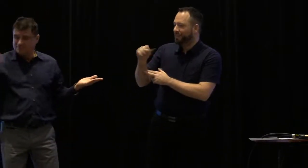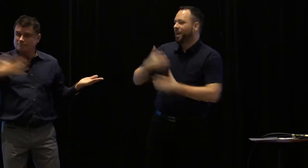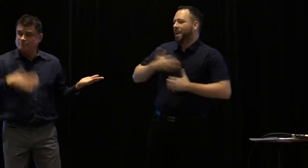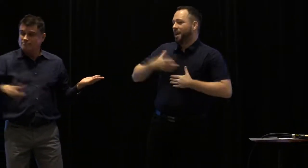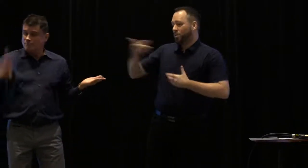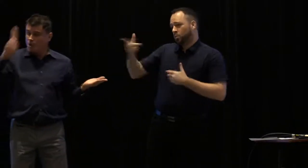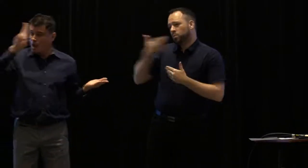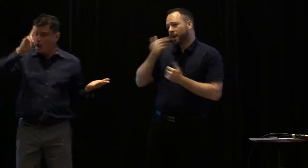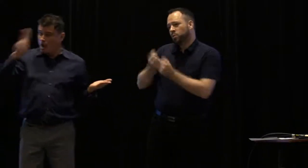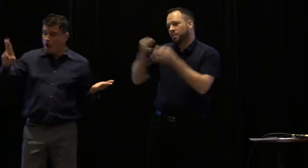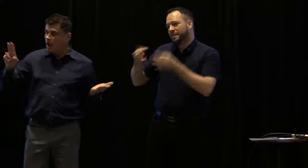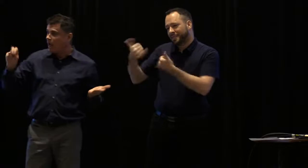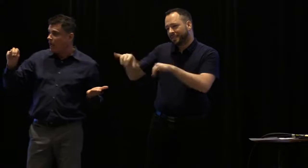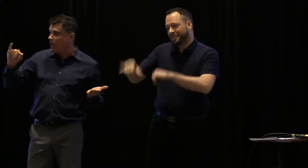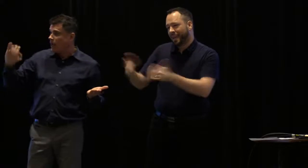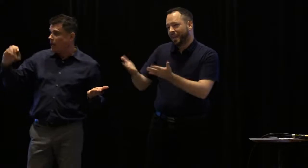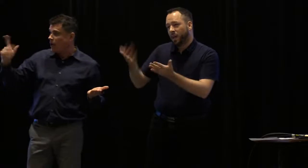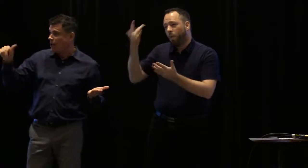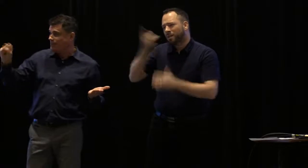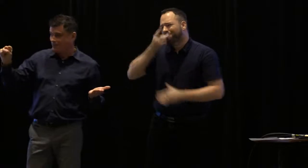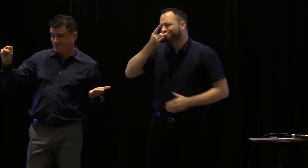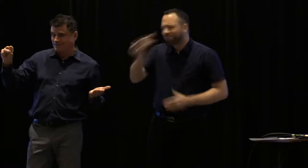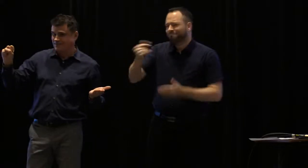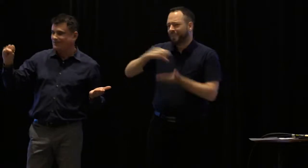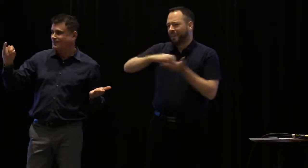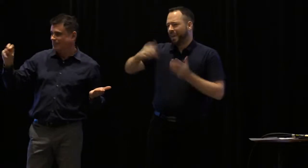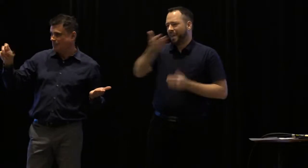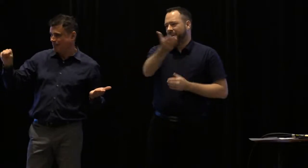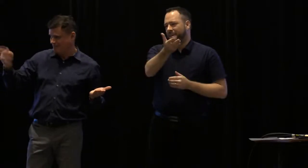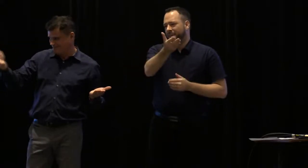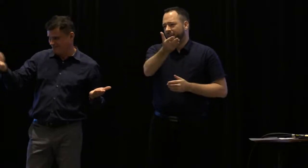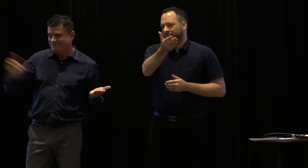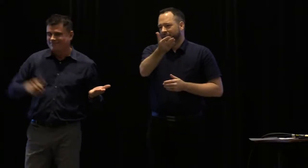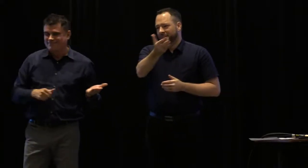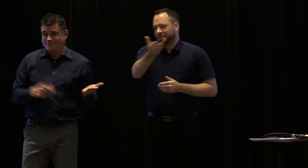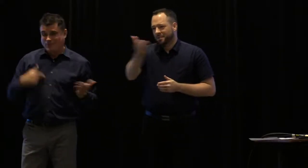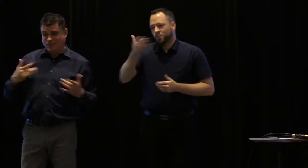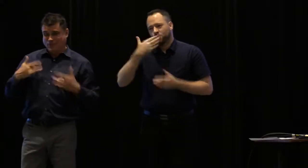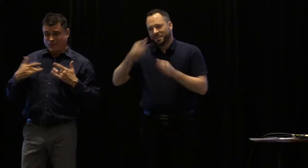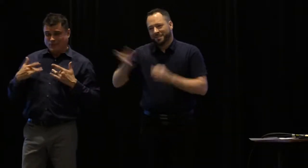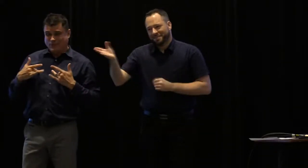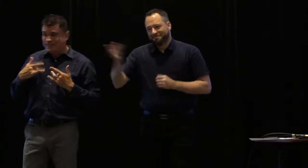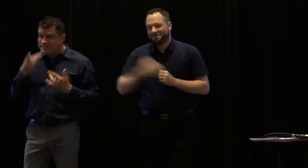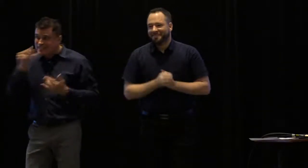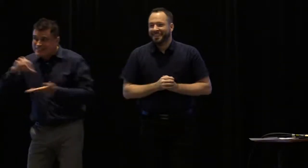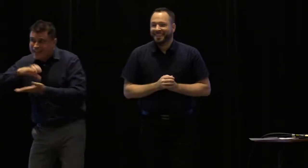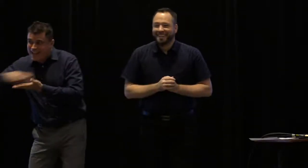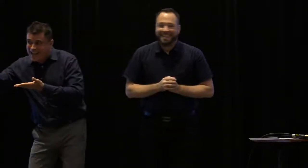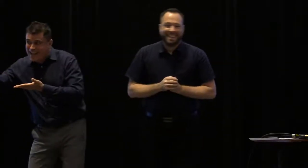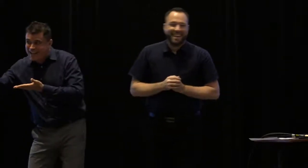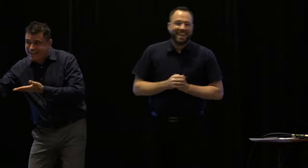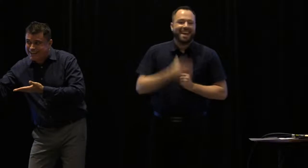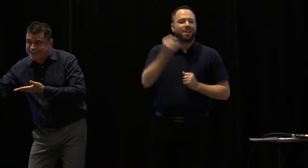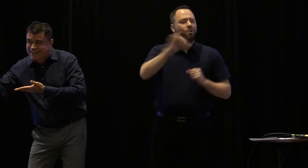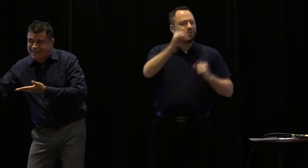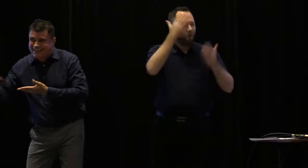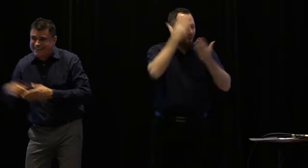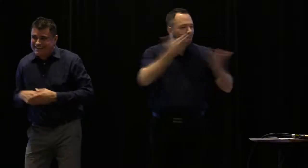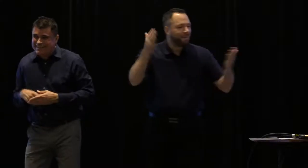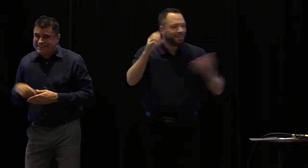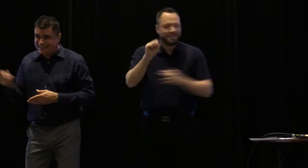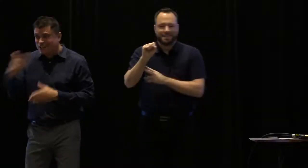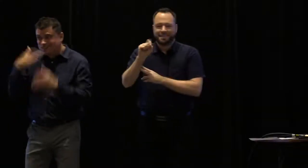Minister Nicholas Simons. Thank you so much, and I appreciate your decision to stay a little longer. There will be delicious cake, as you may have